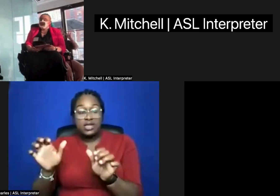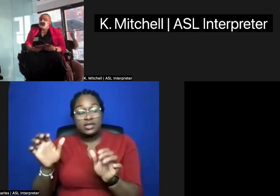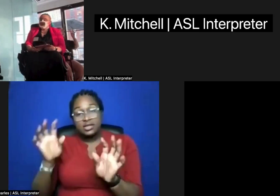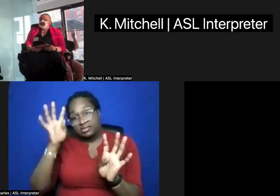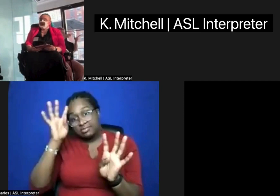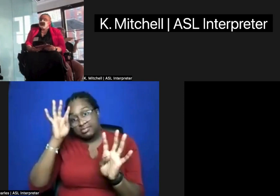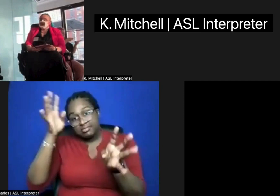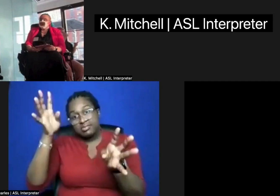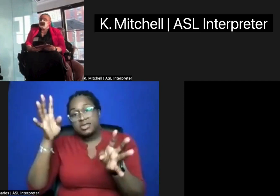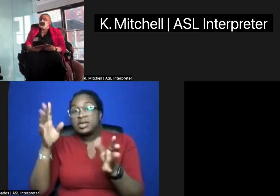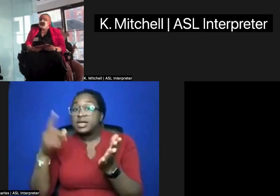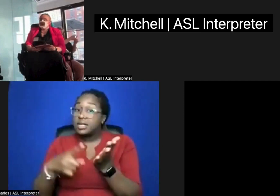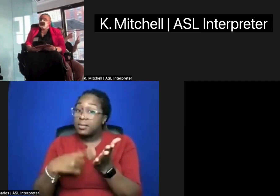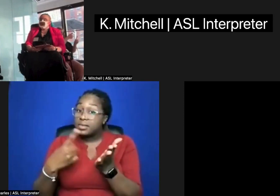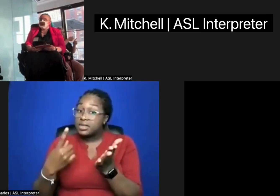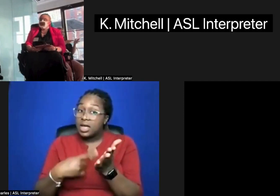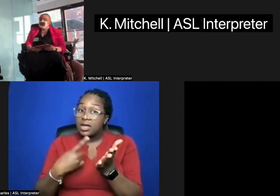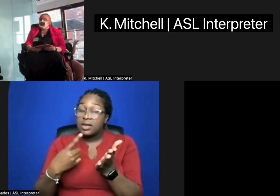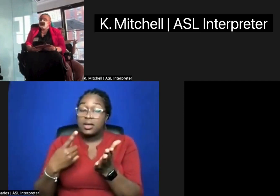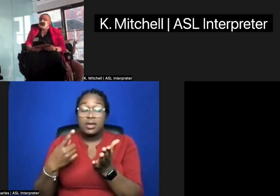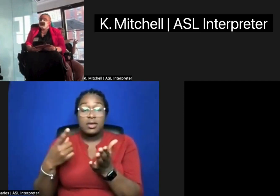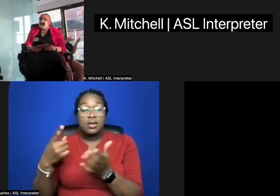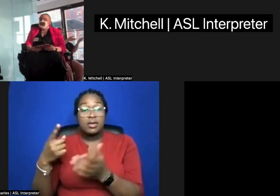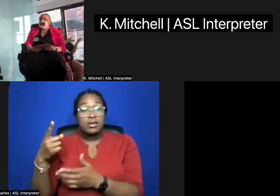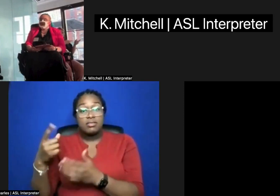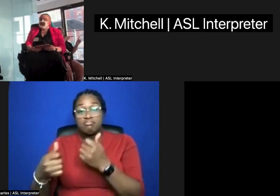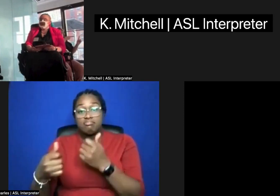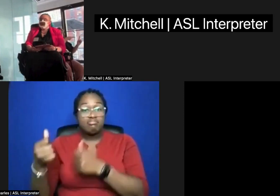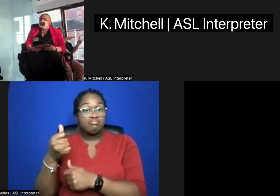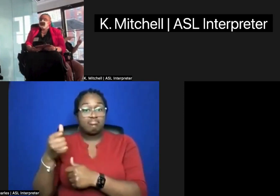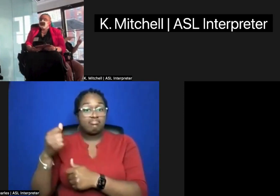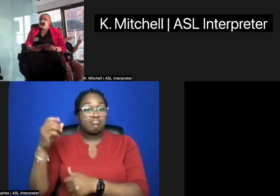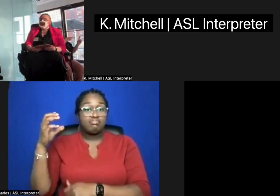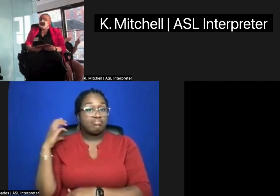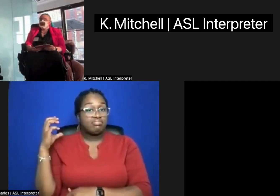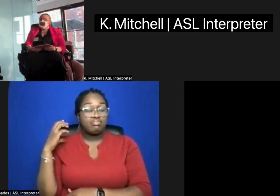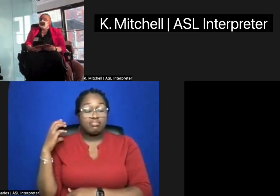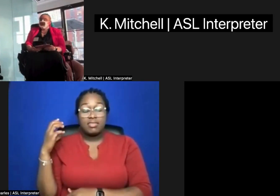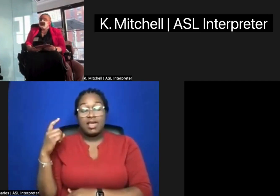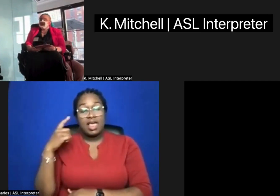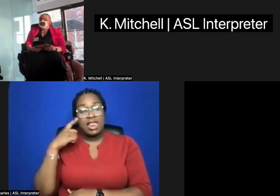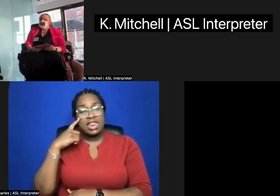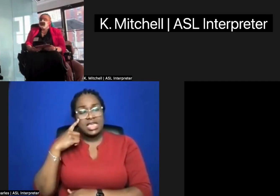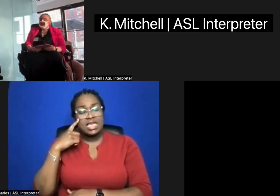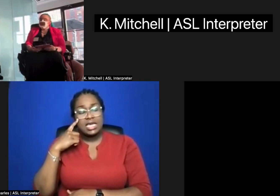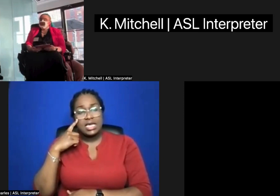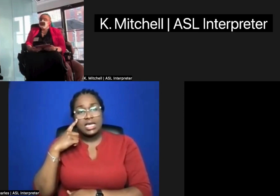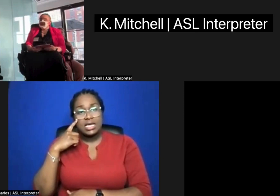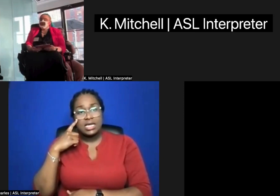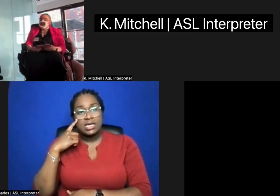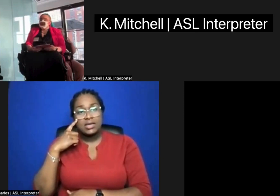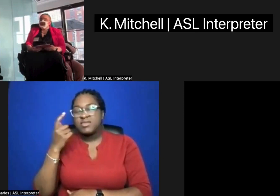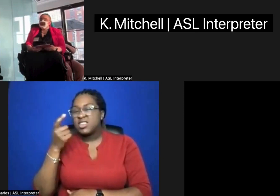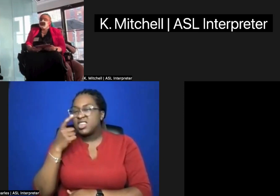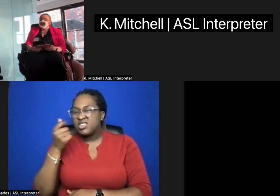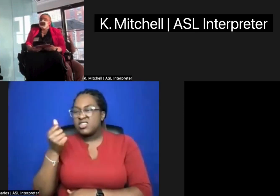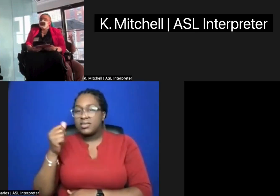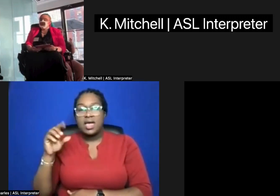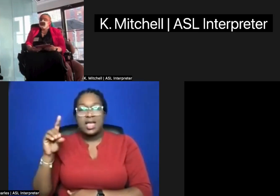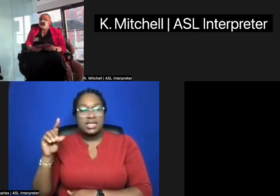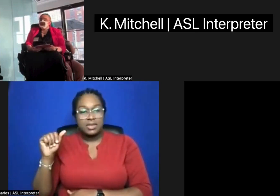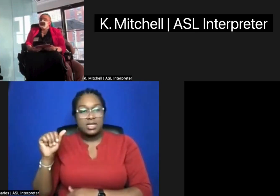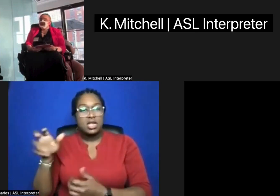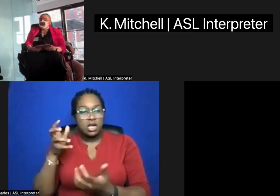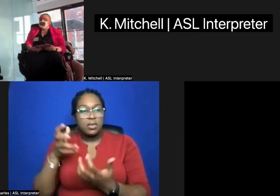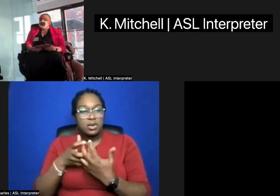Because sometimes employers really, I think an interesting thing about disability accommodations is